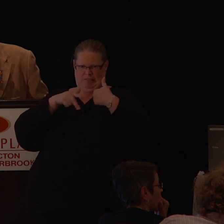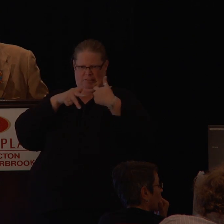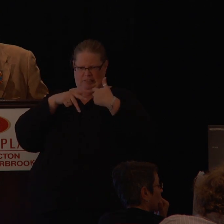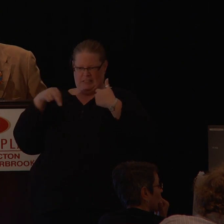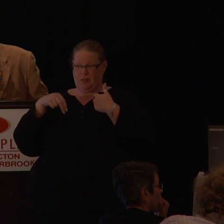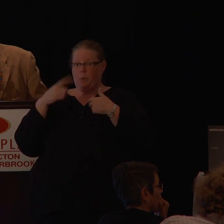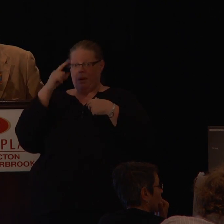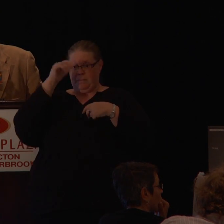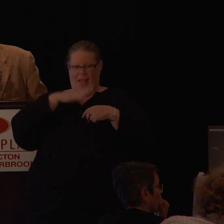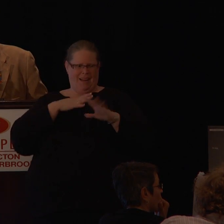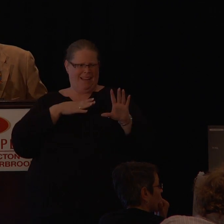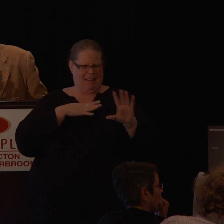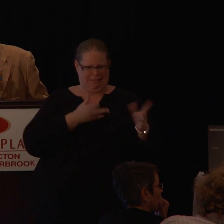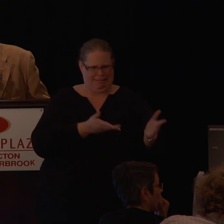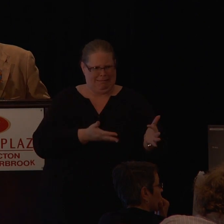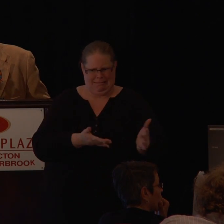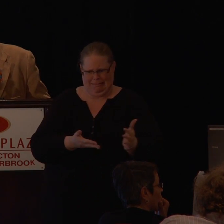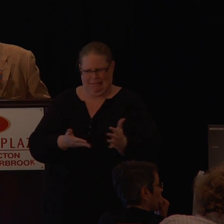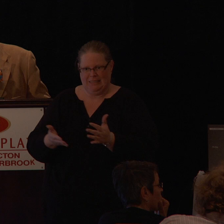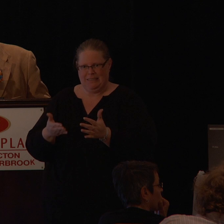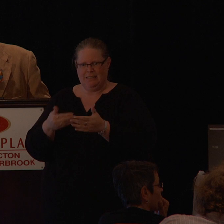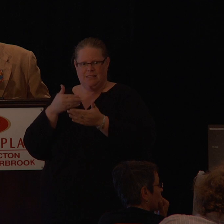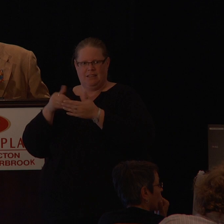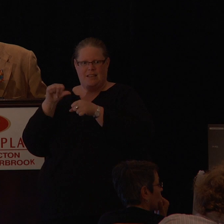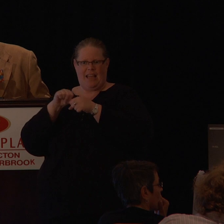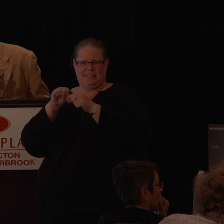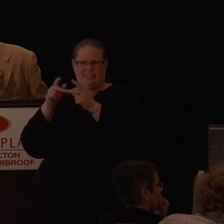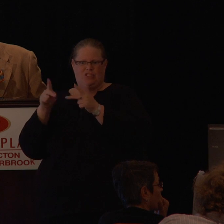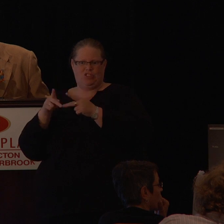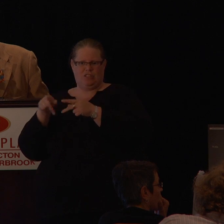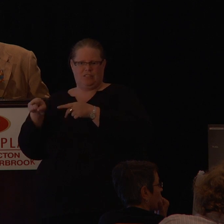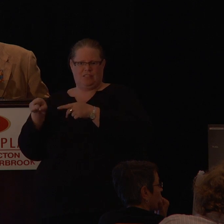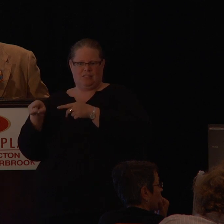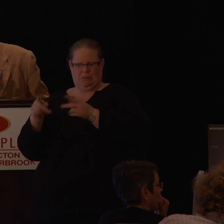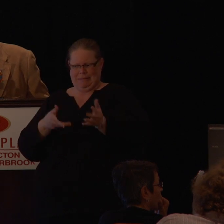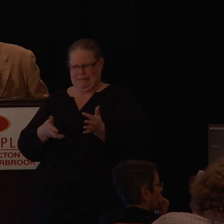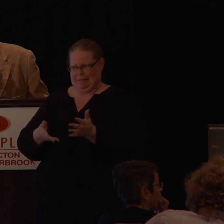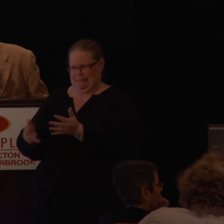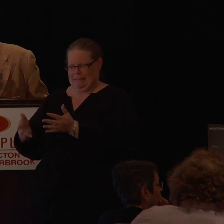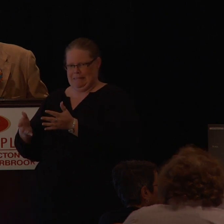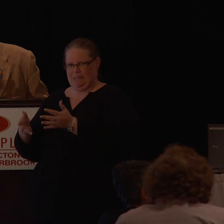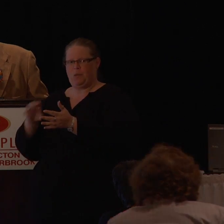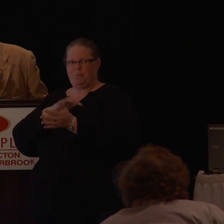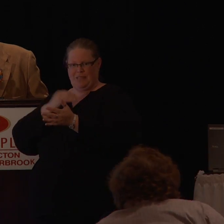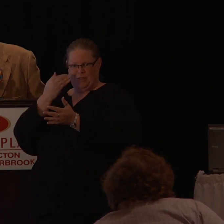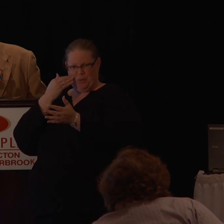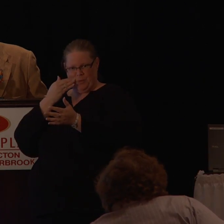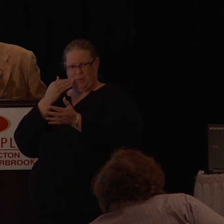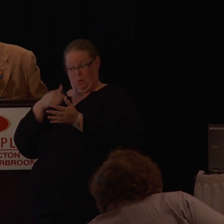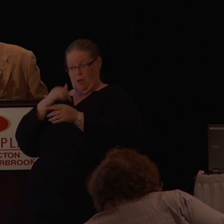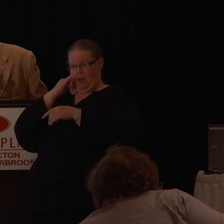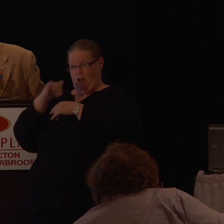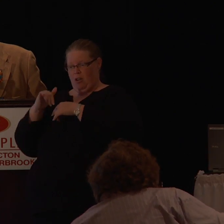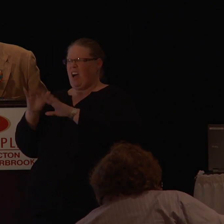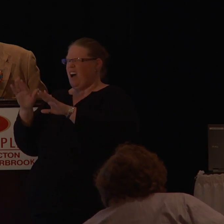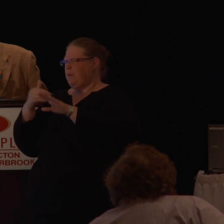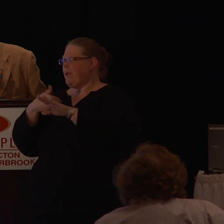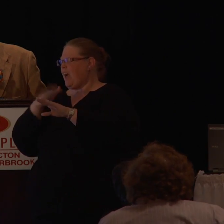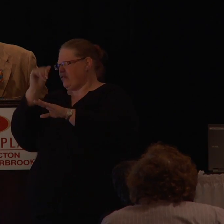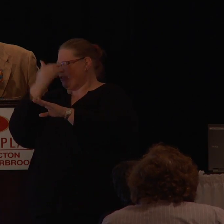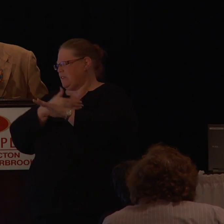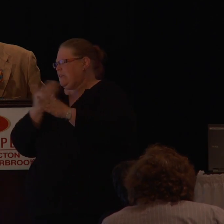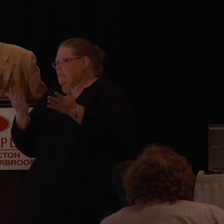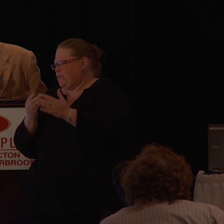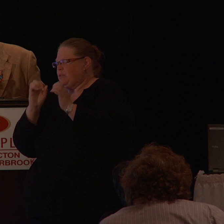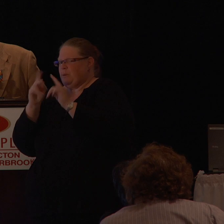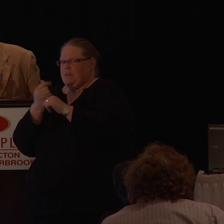Ultramar. I could have been subject to all kinds of allegations by social development and so on